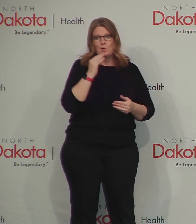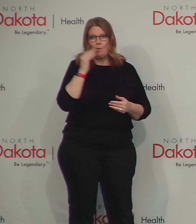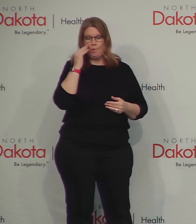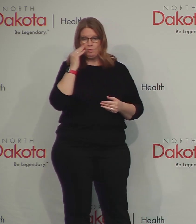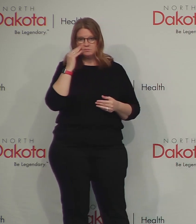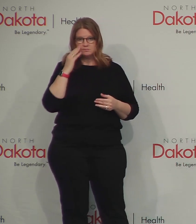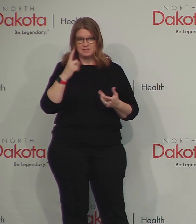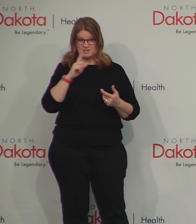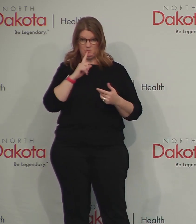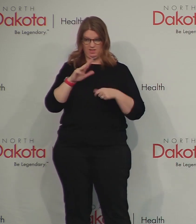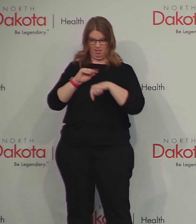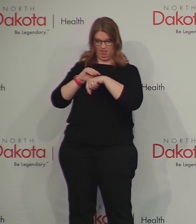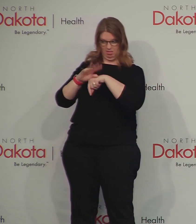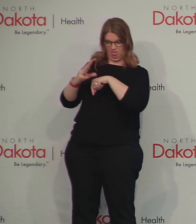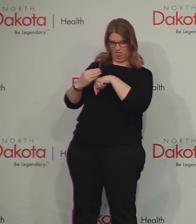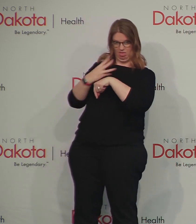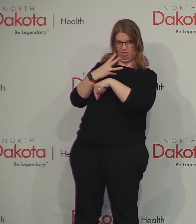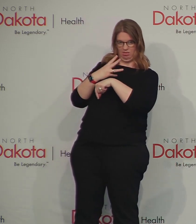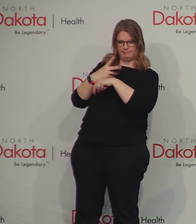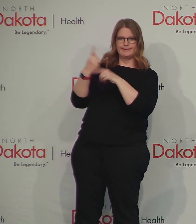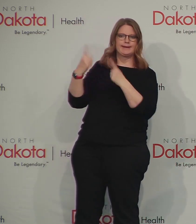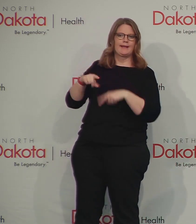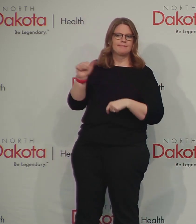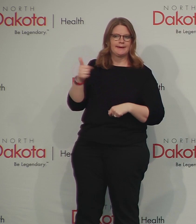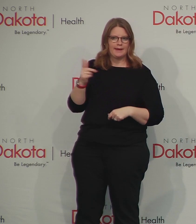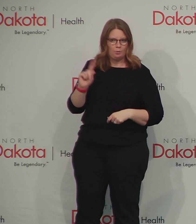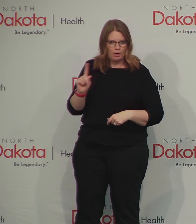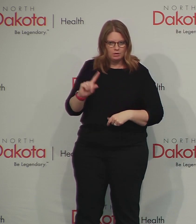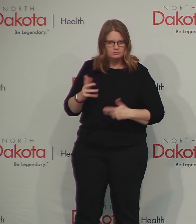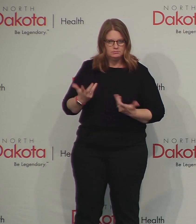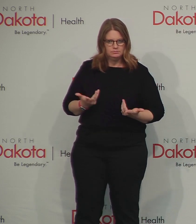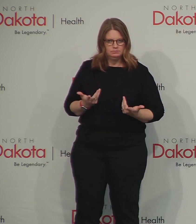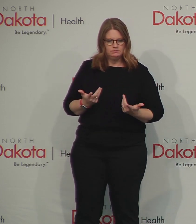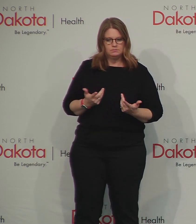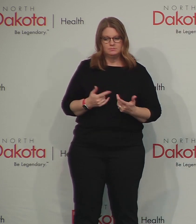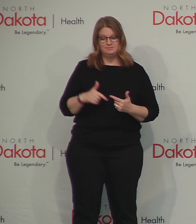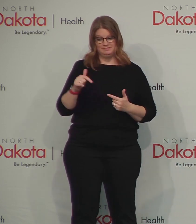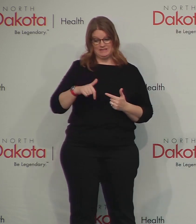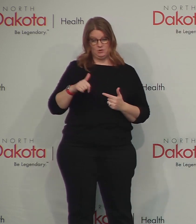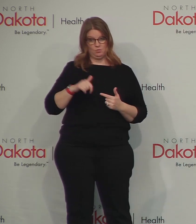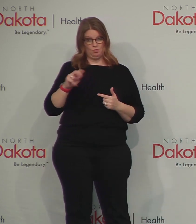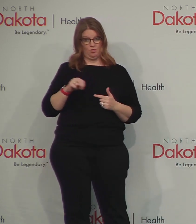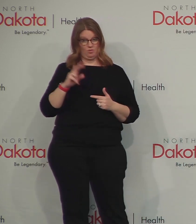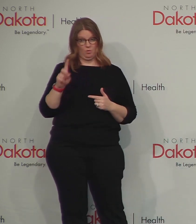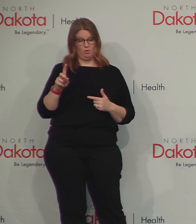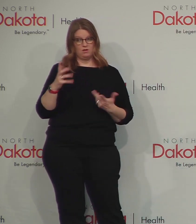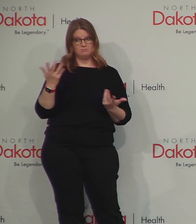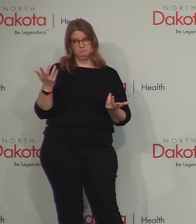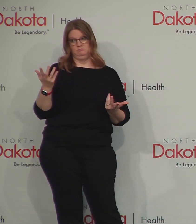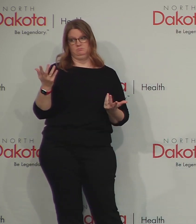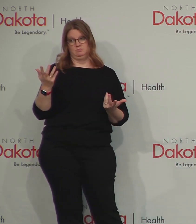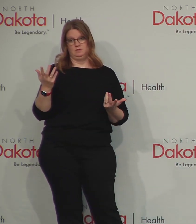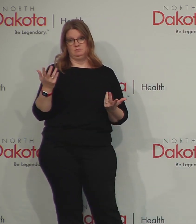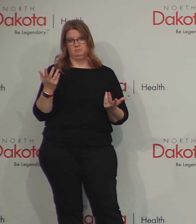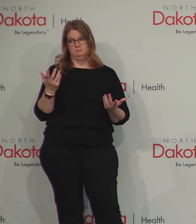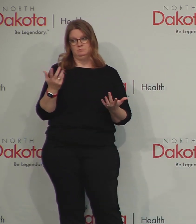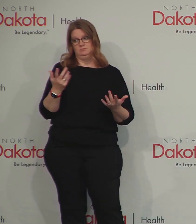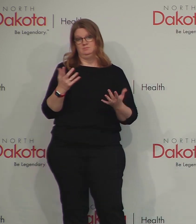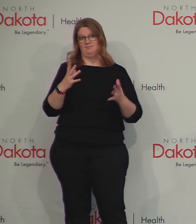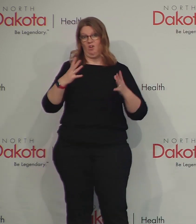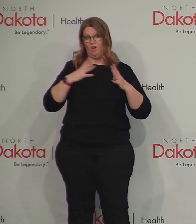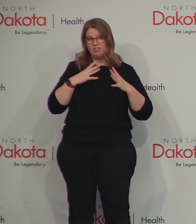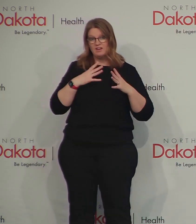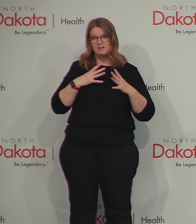any place. And I think that we know that traditionally in North Dakota, as North Dakotans, we gather for